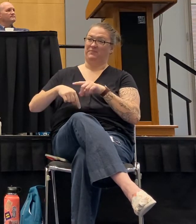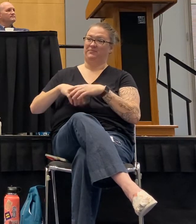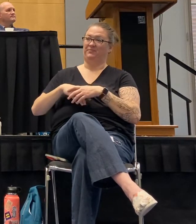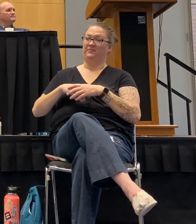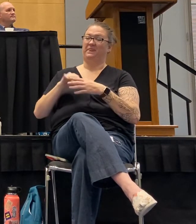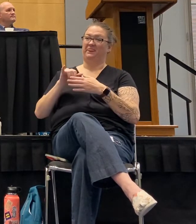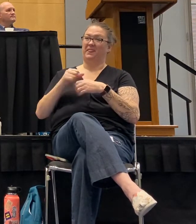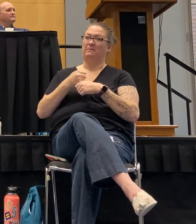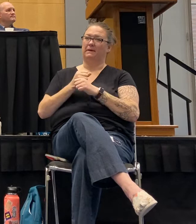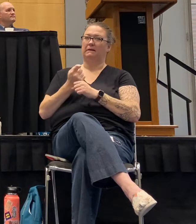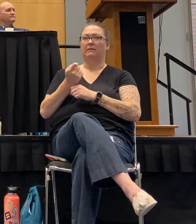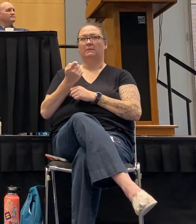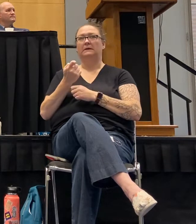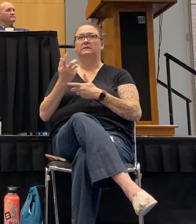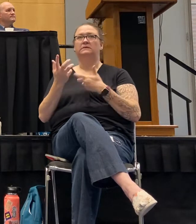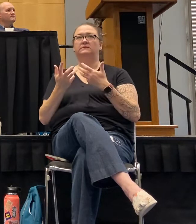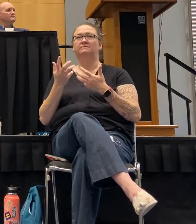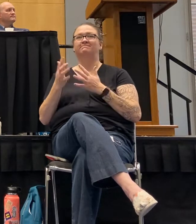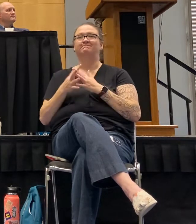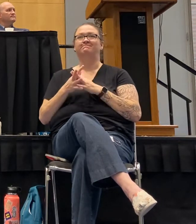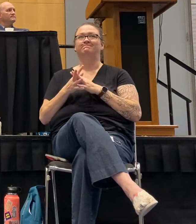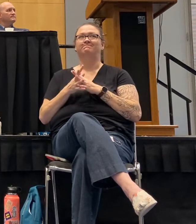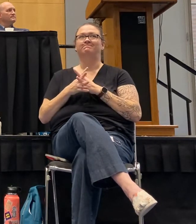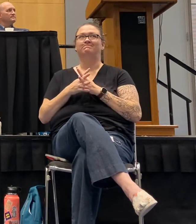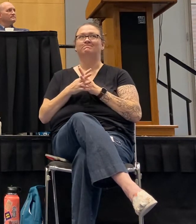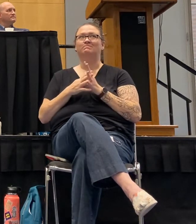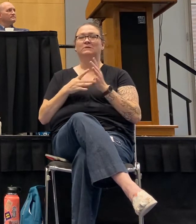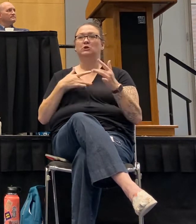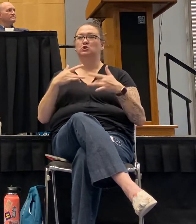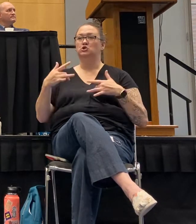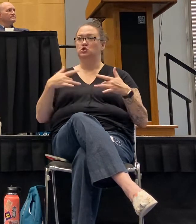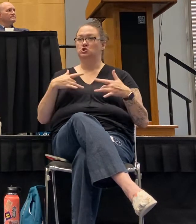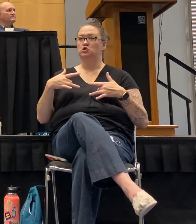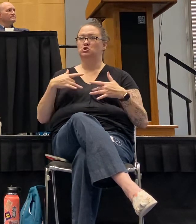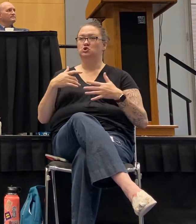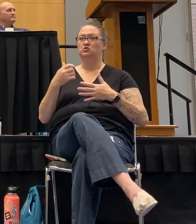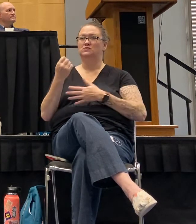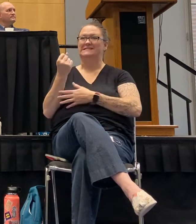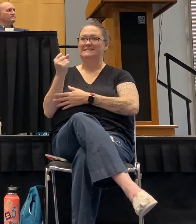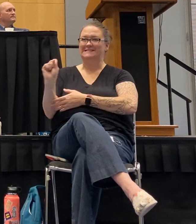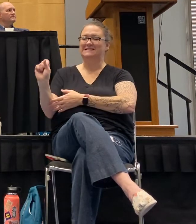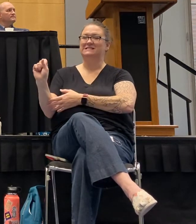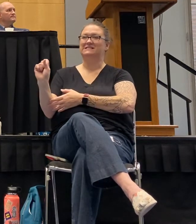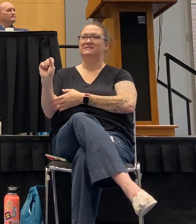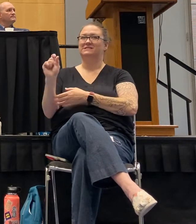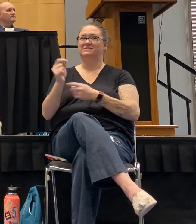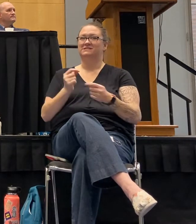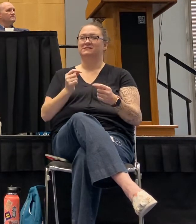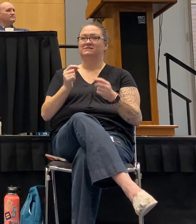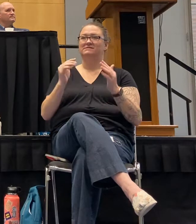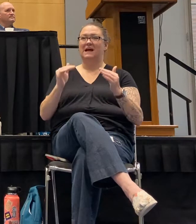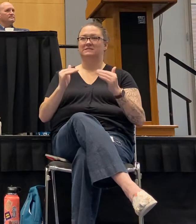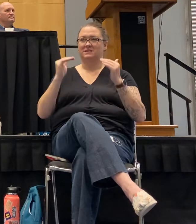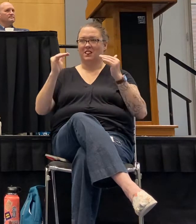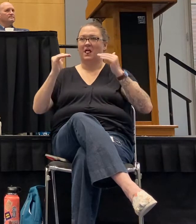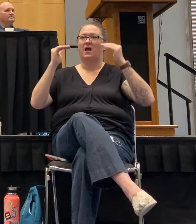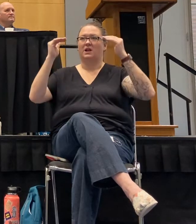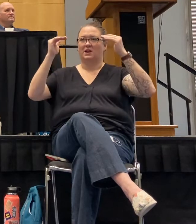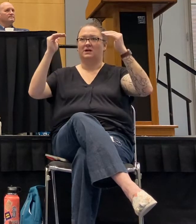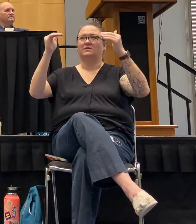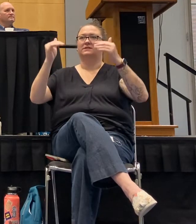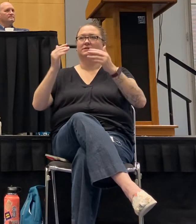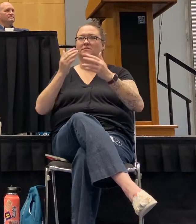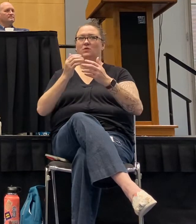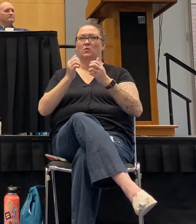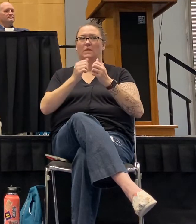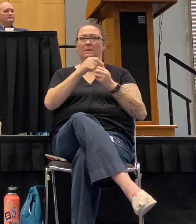that created a lot of concern and resistance, and it quickly escalated between the